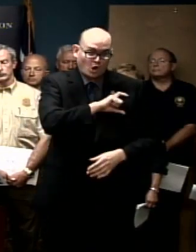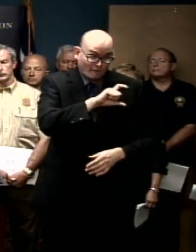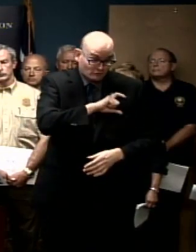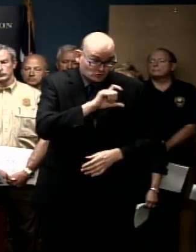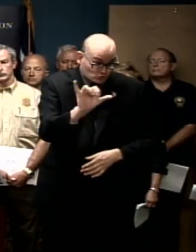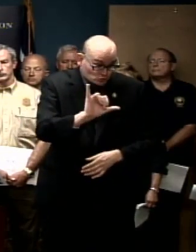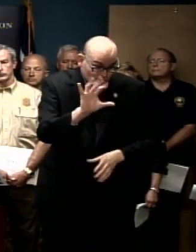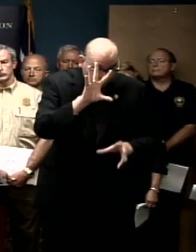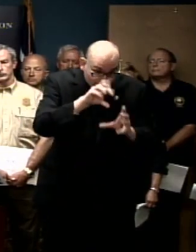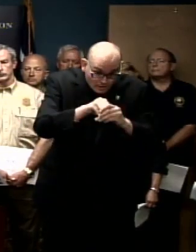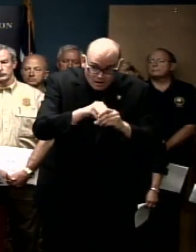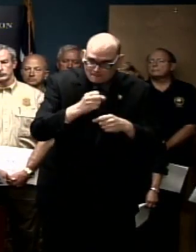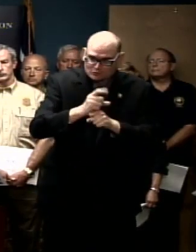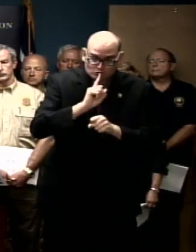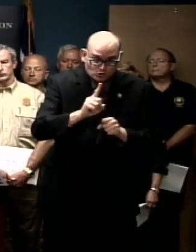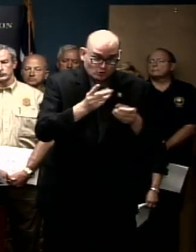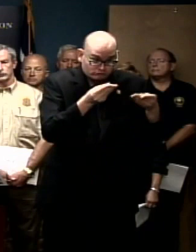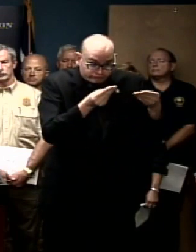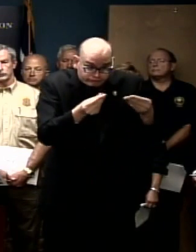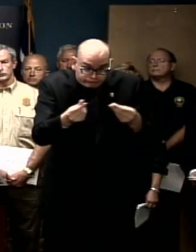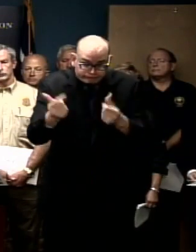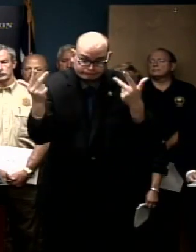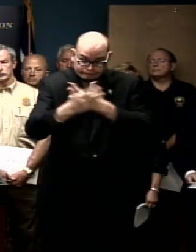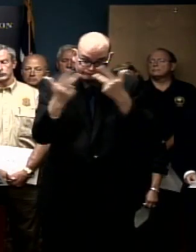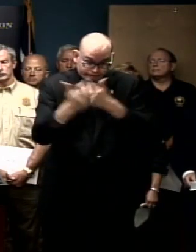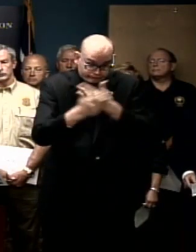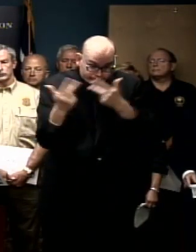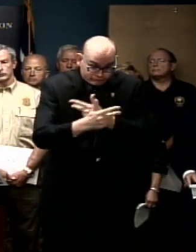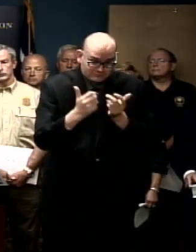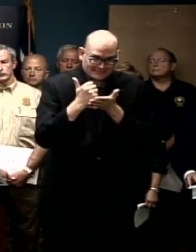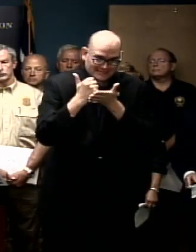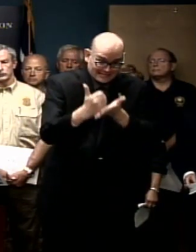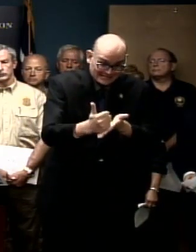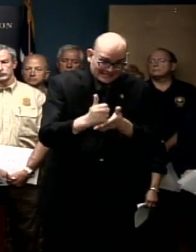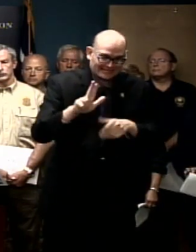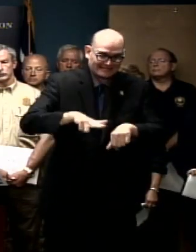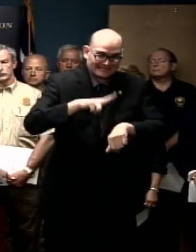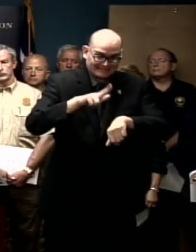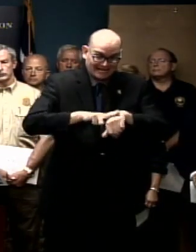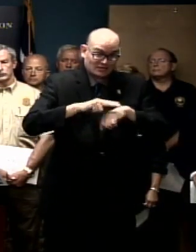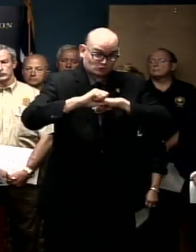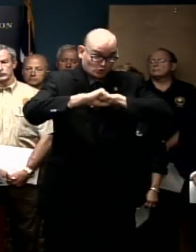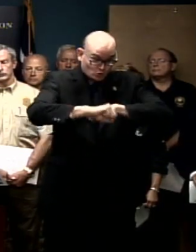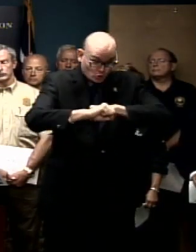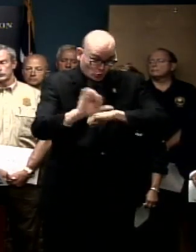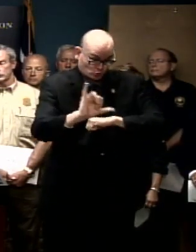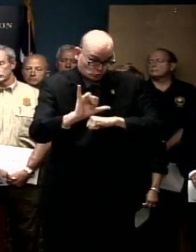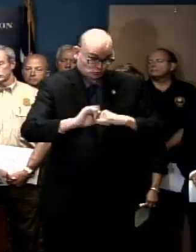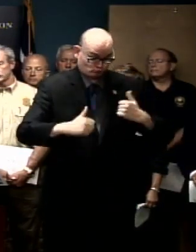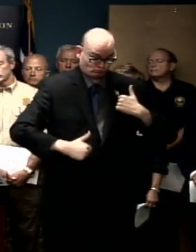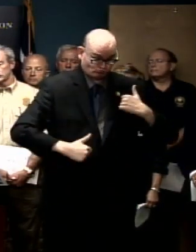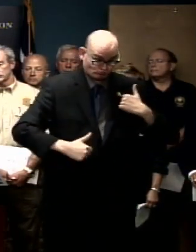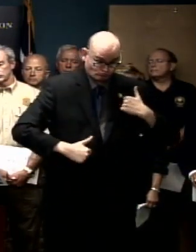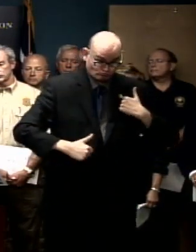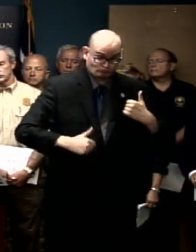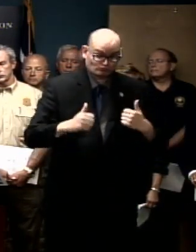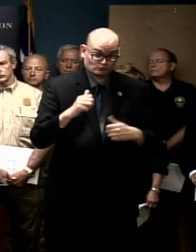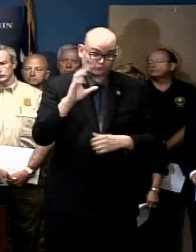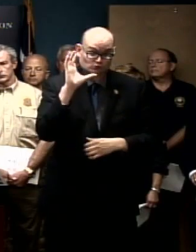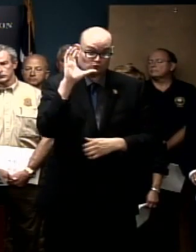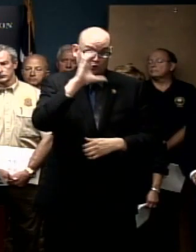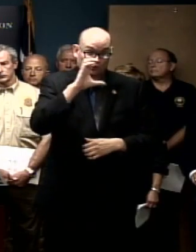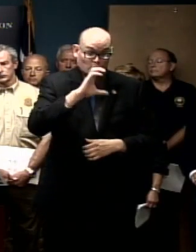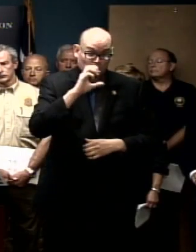all of our law enforcement agencies that help, as well as the National Guard. And so to give an update of what the search and rescue is looking like and what